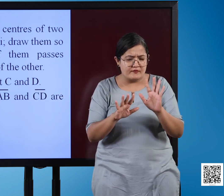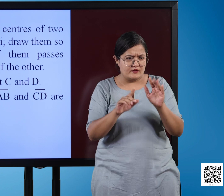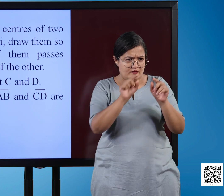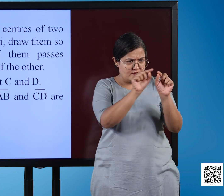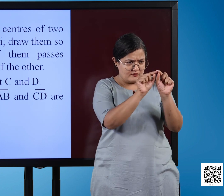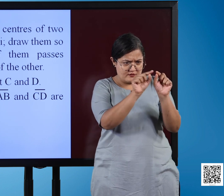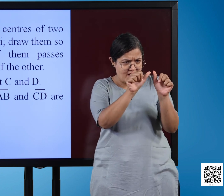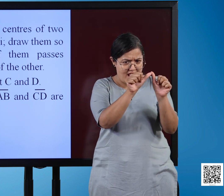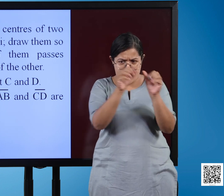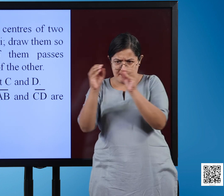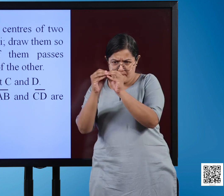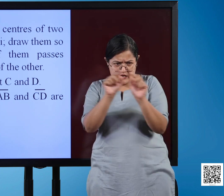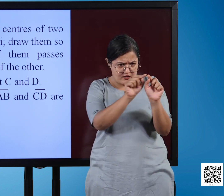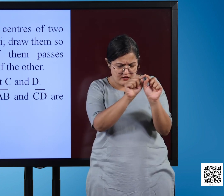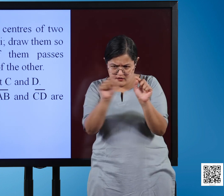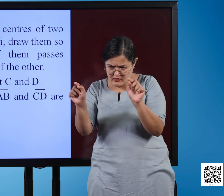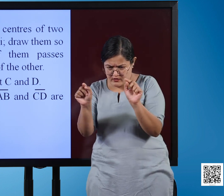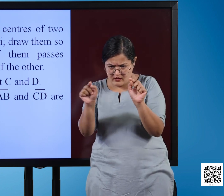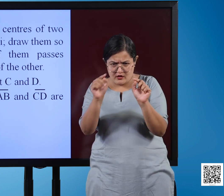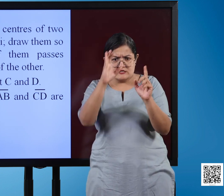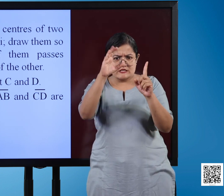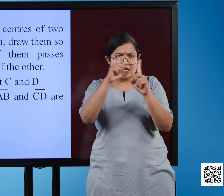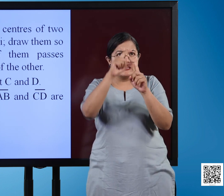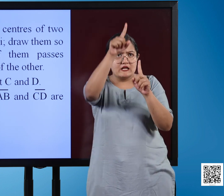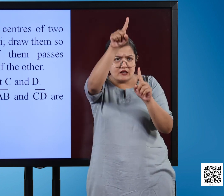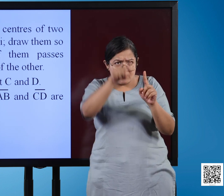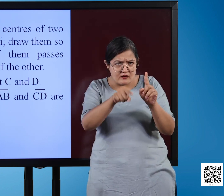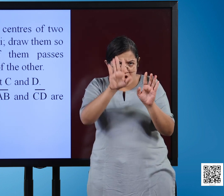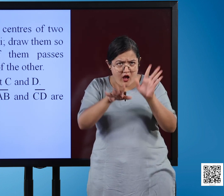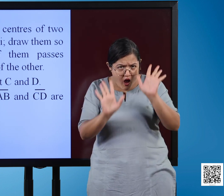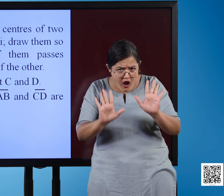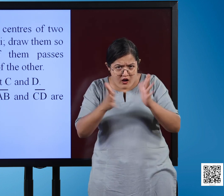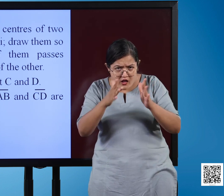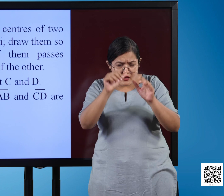Examine whether segments AB and CD are at right angles.